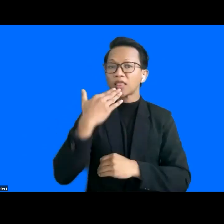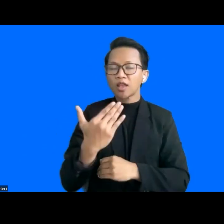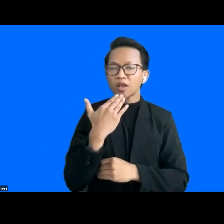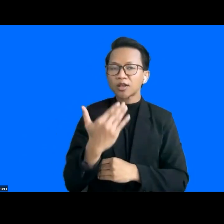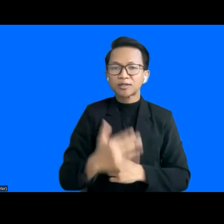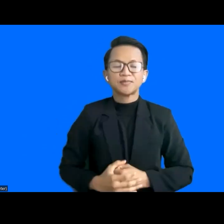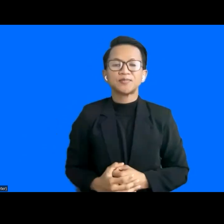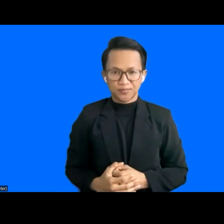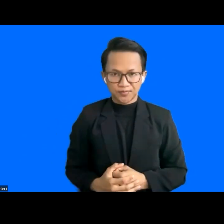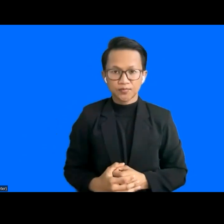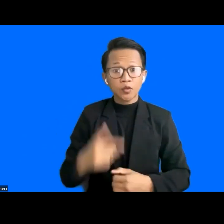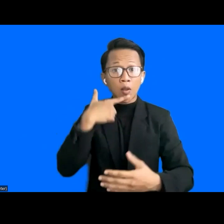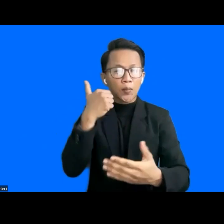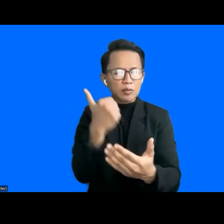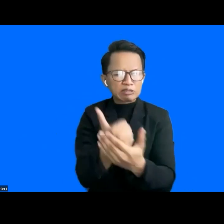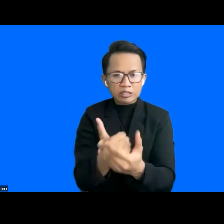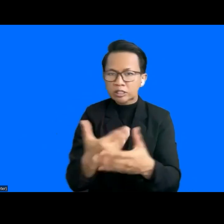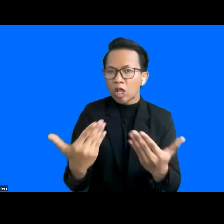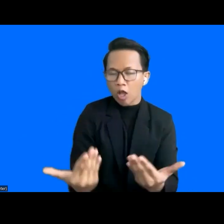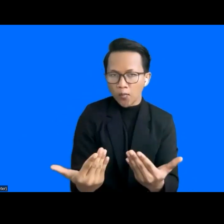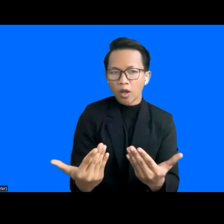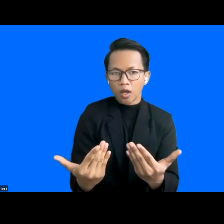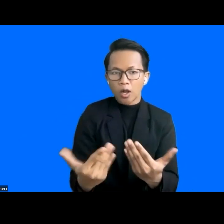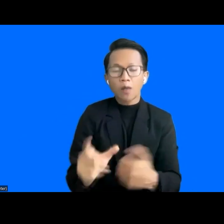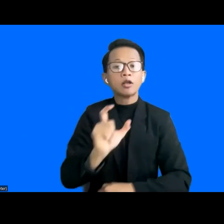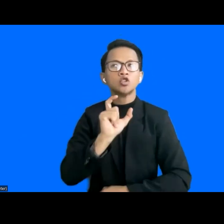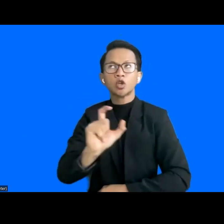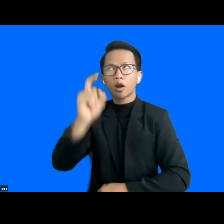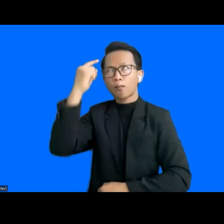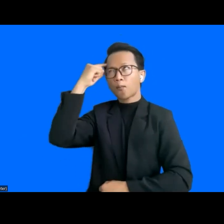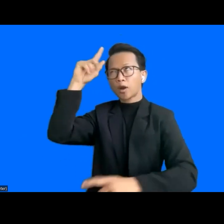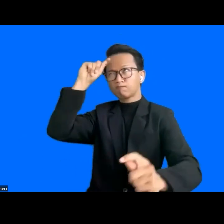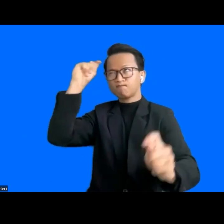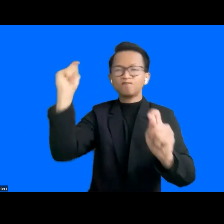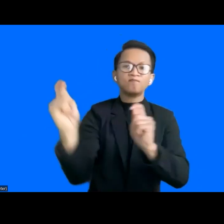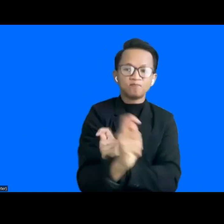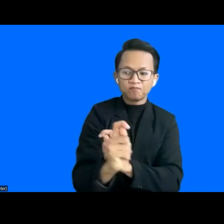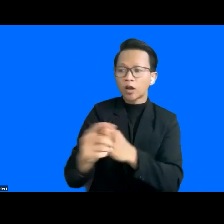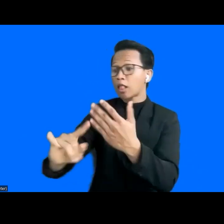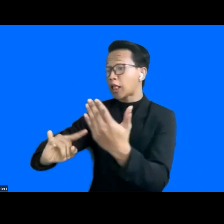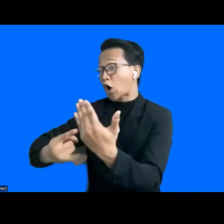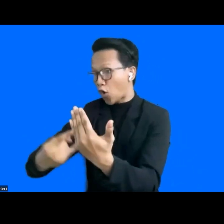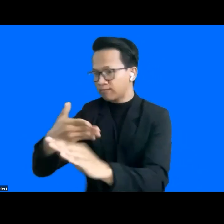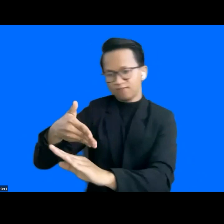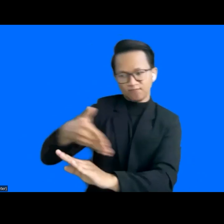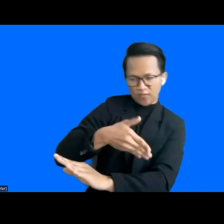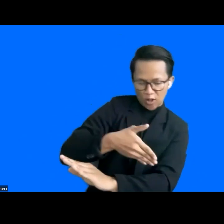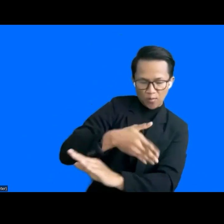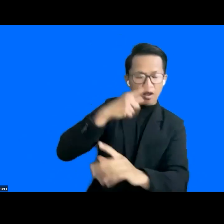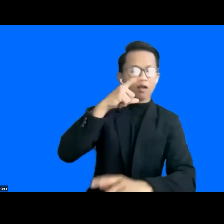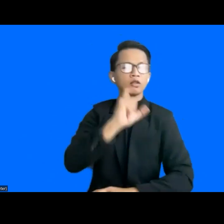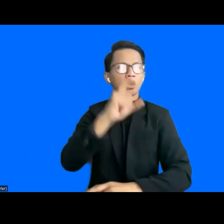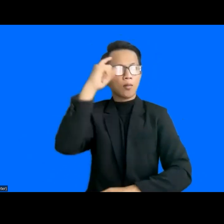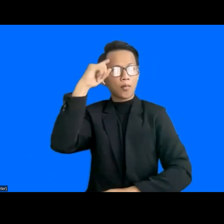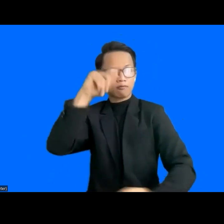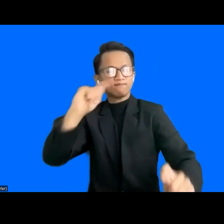So the key is still about to changing the mindset before we dive in into the technology itself. So it's not